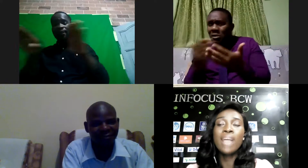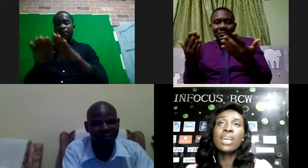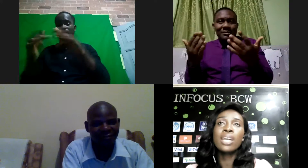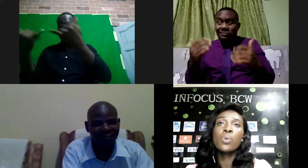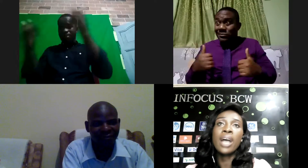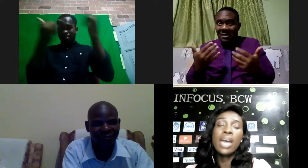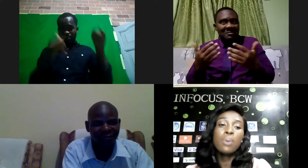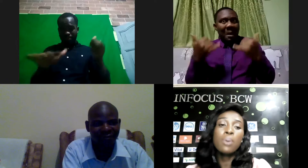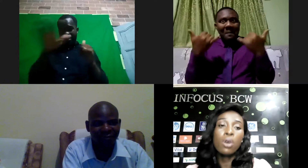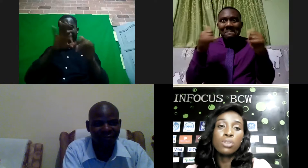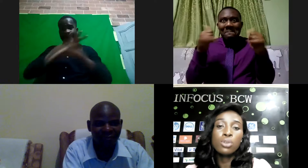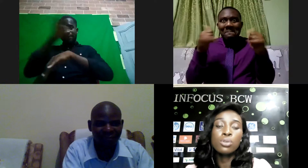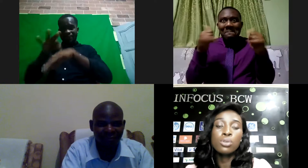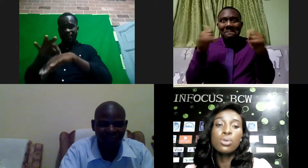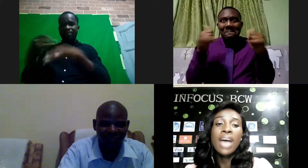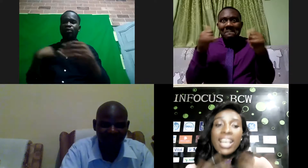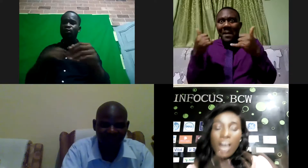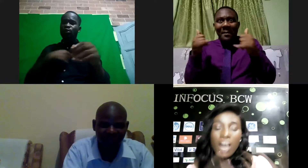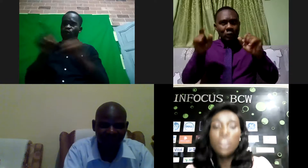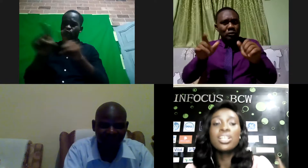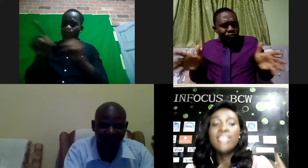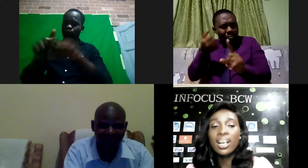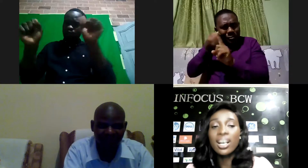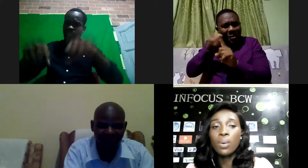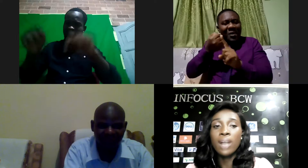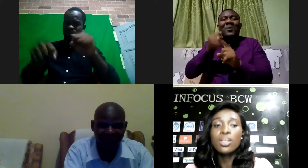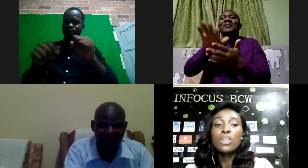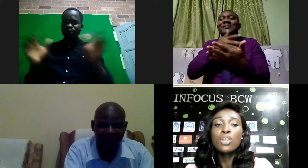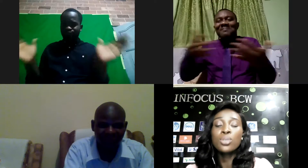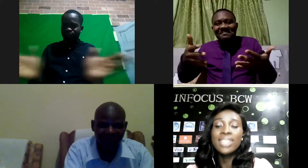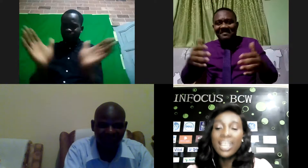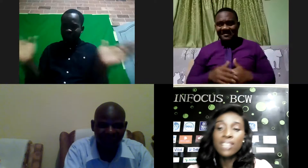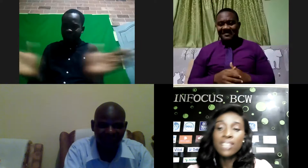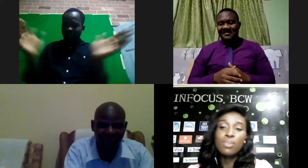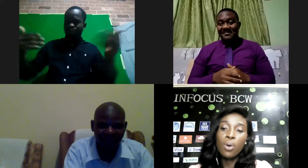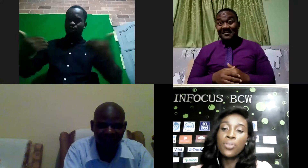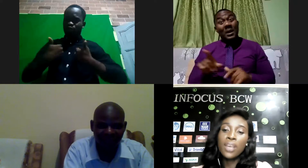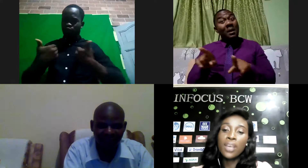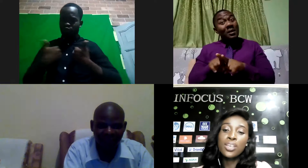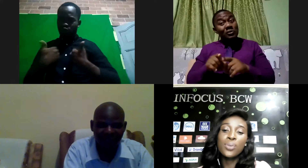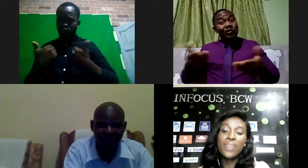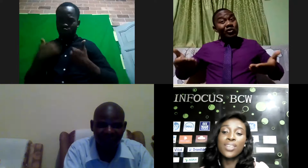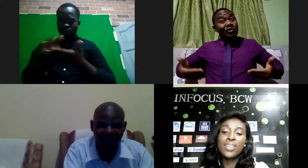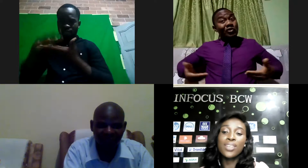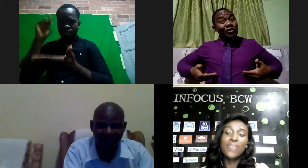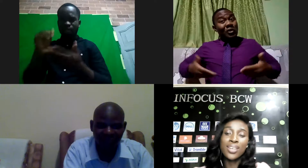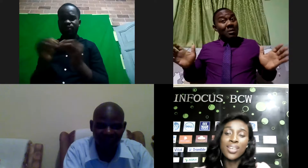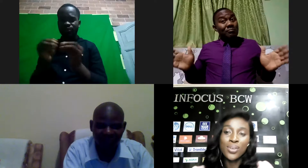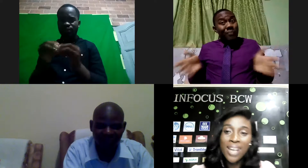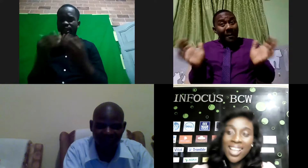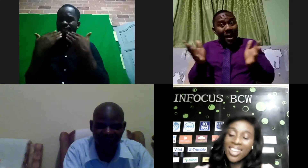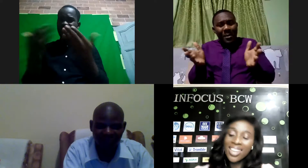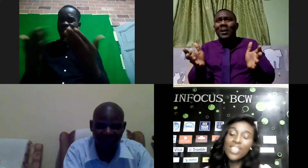and then we are able also to encourage the younger ones to learn it more. Thank you, thank you, thank